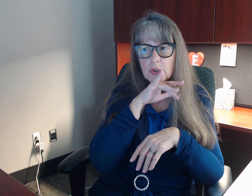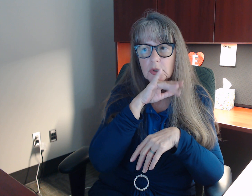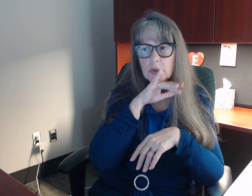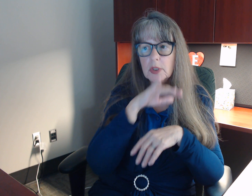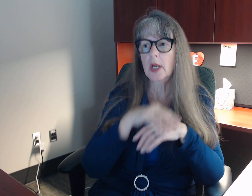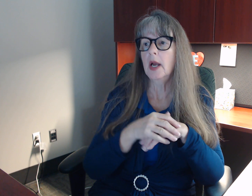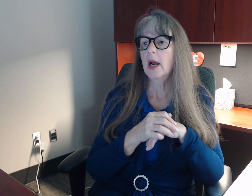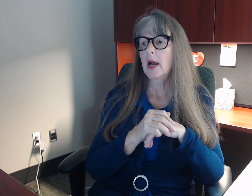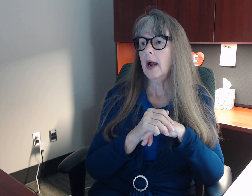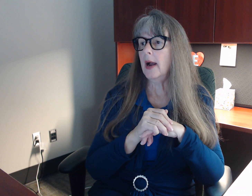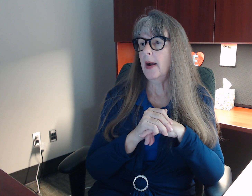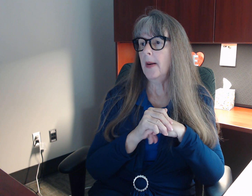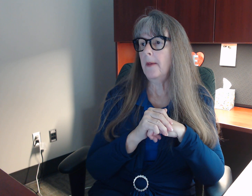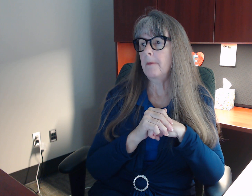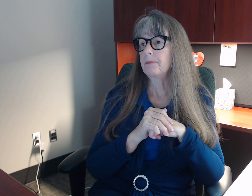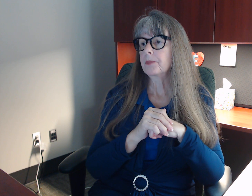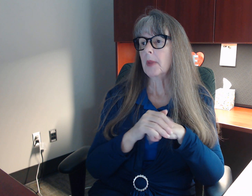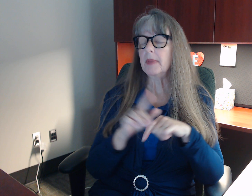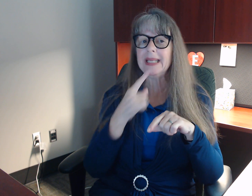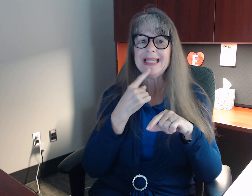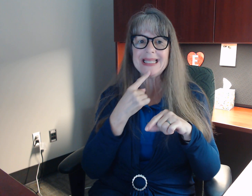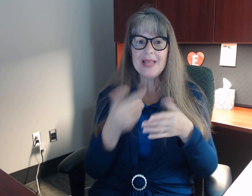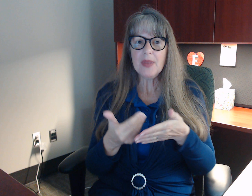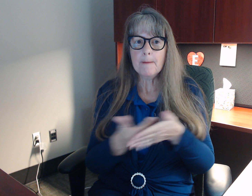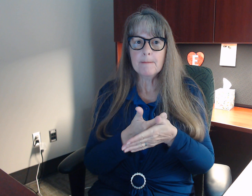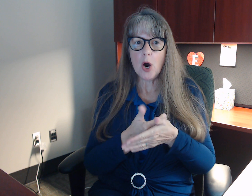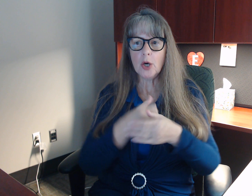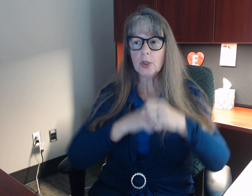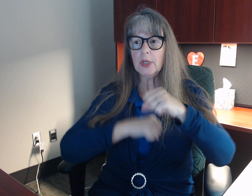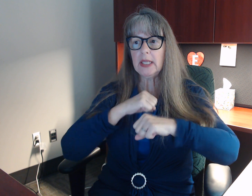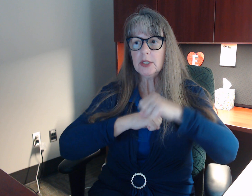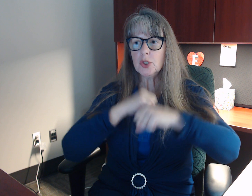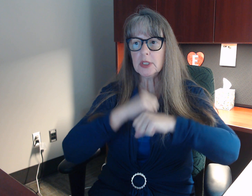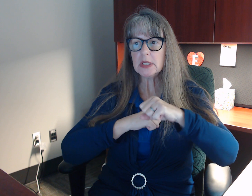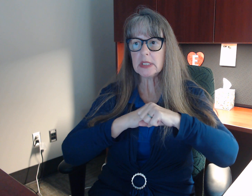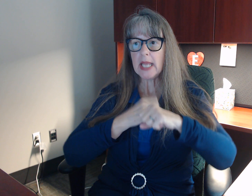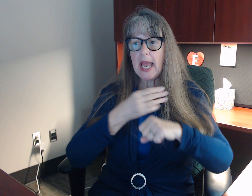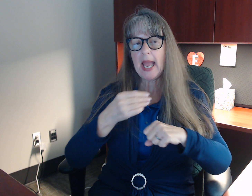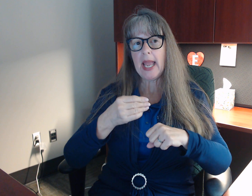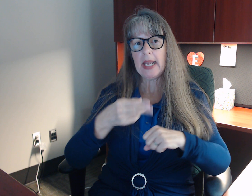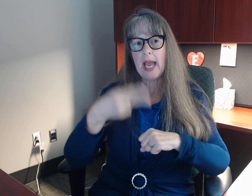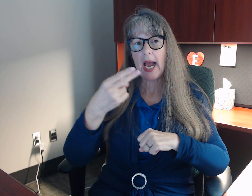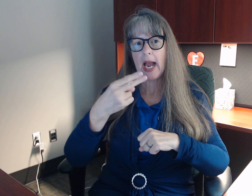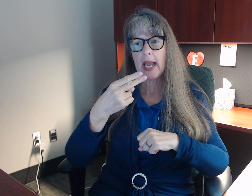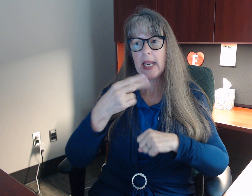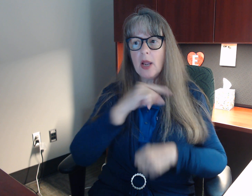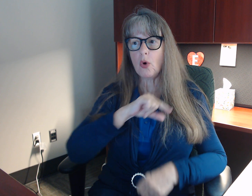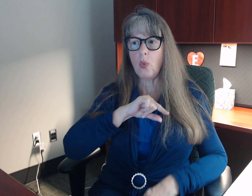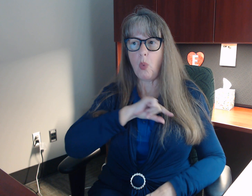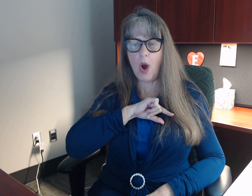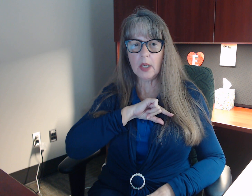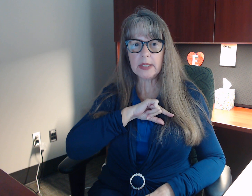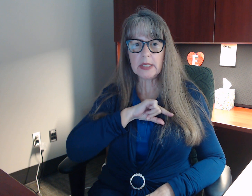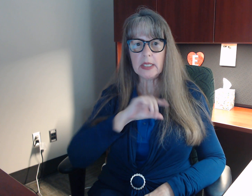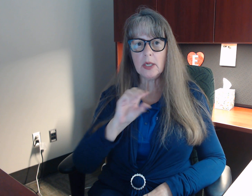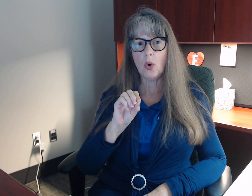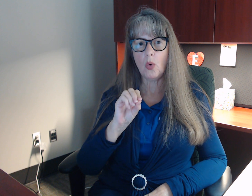dirt. Um, but he said that modern engines and high quality